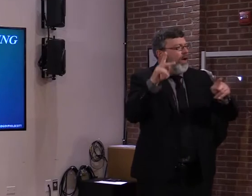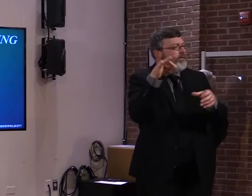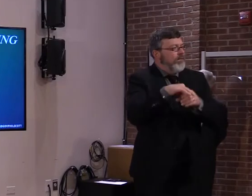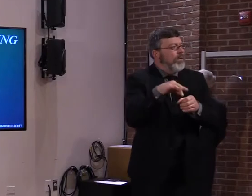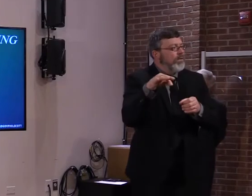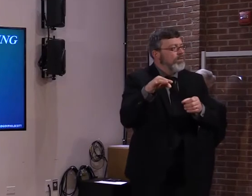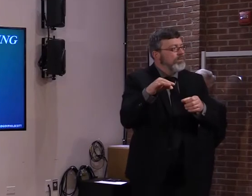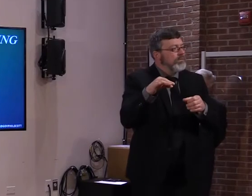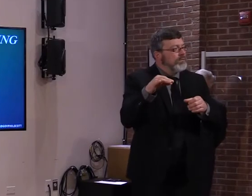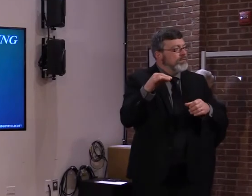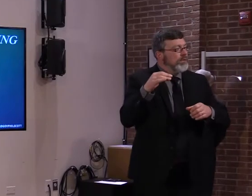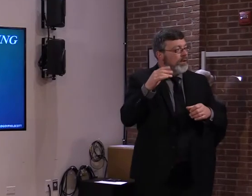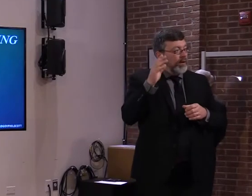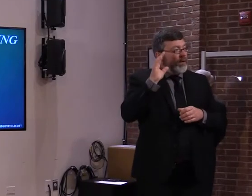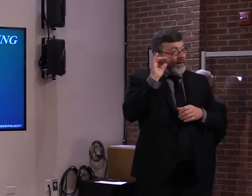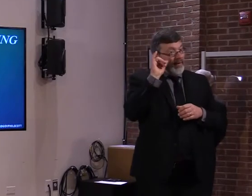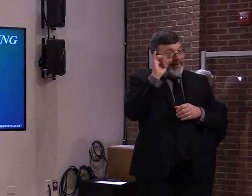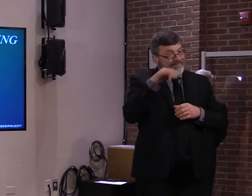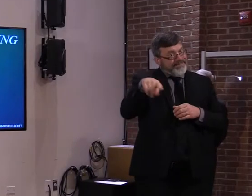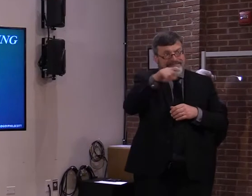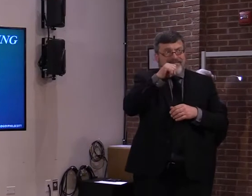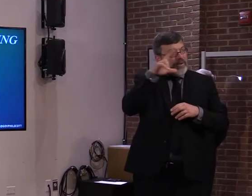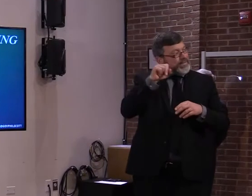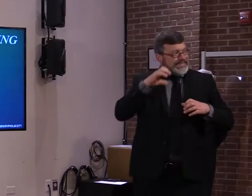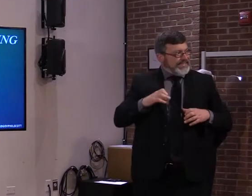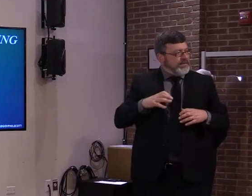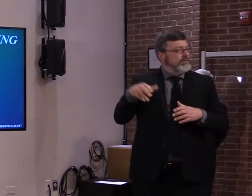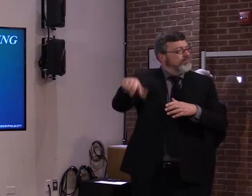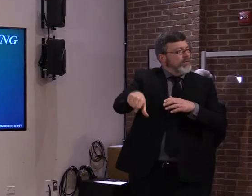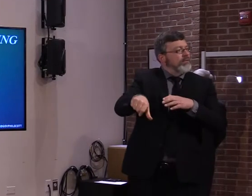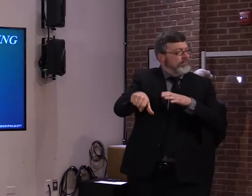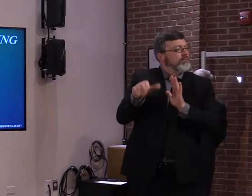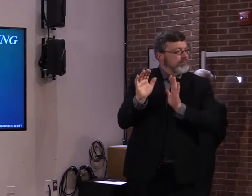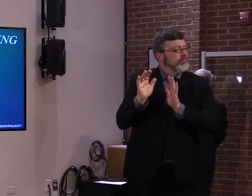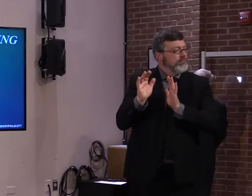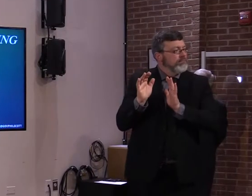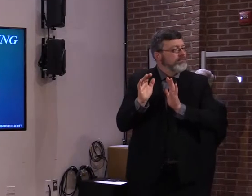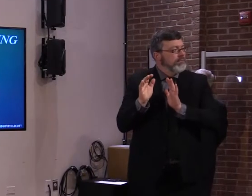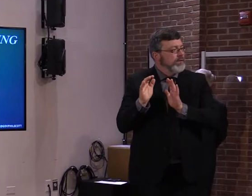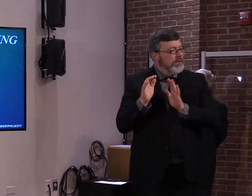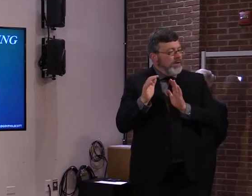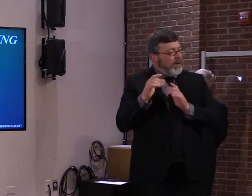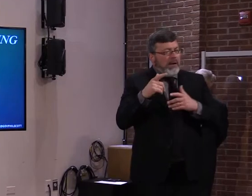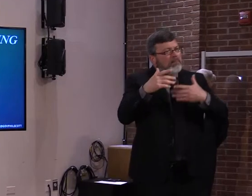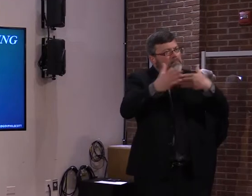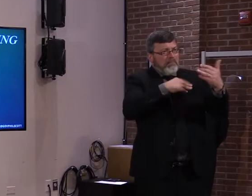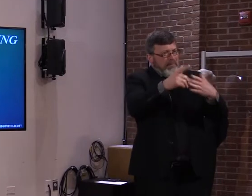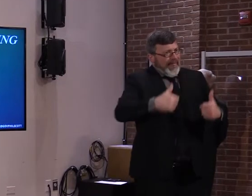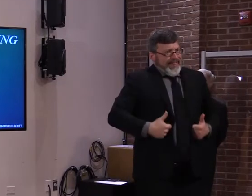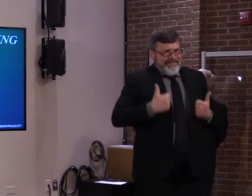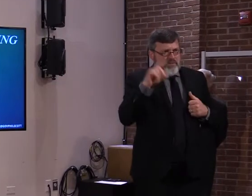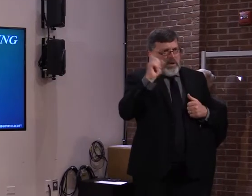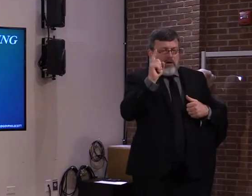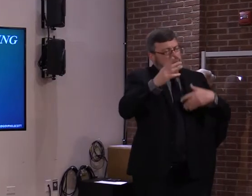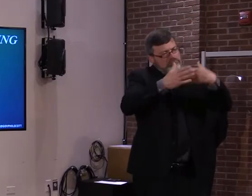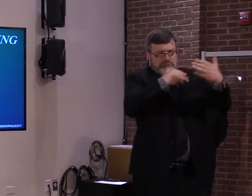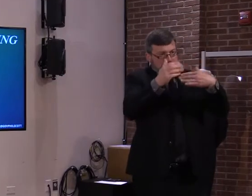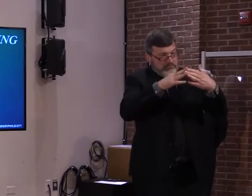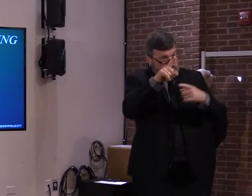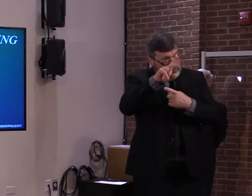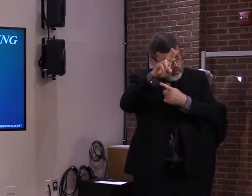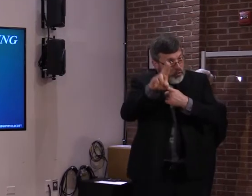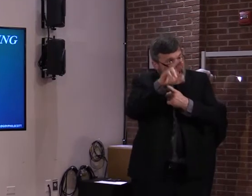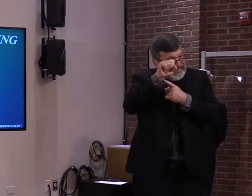non-citizens should be equally treated regardless of community of residence. To do less establishes one more